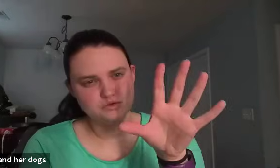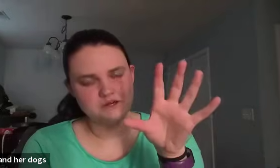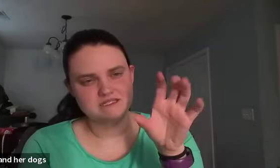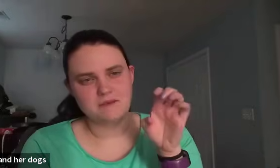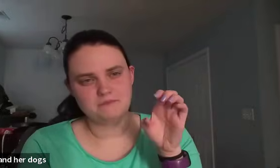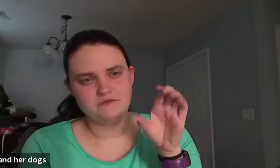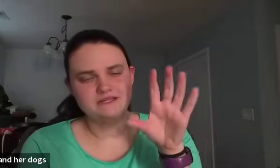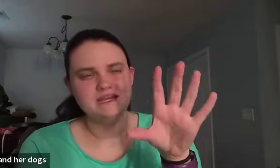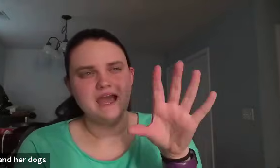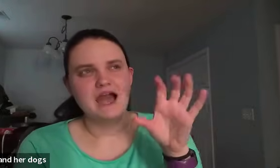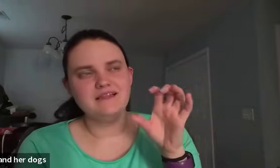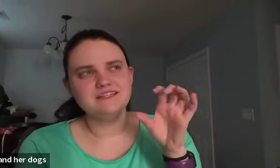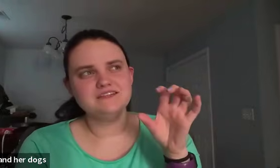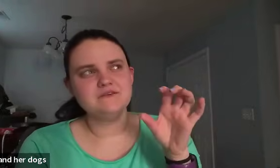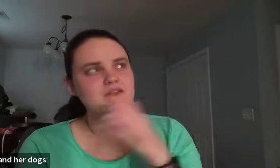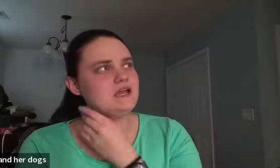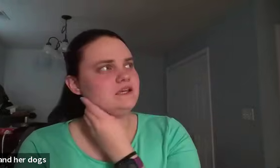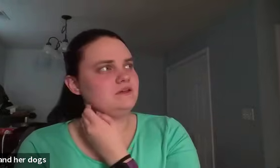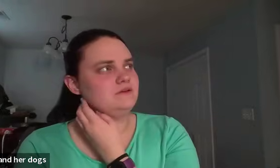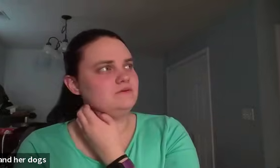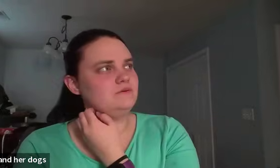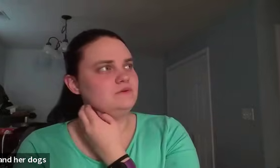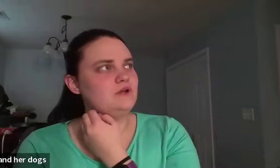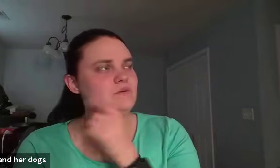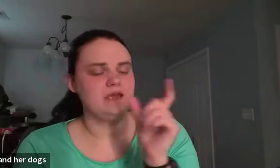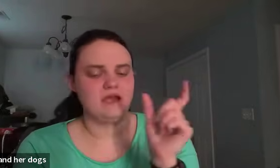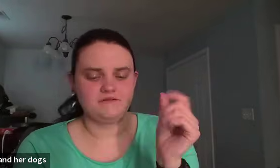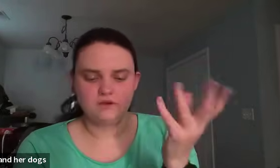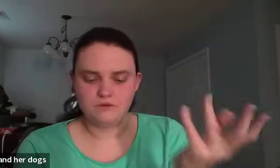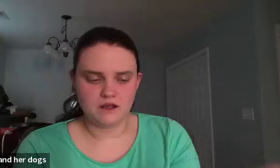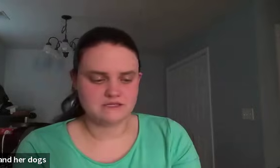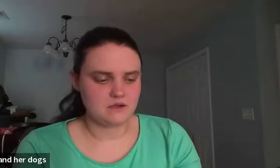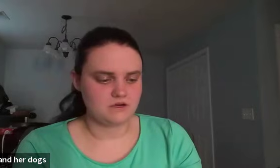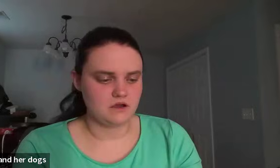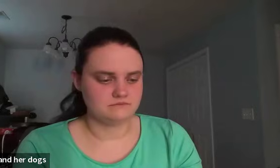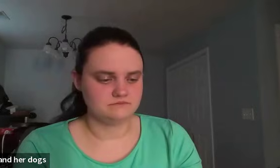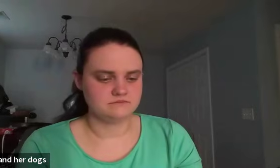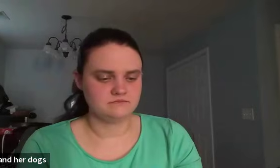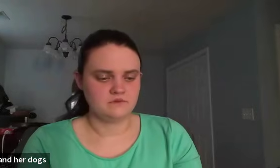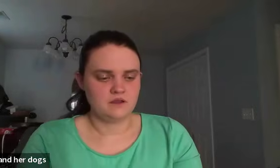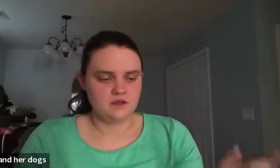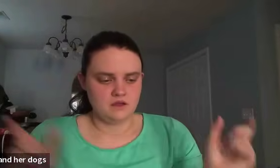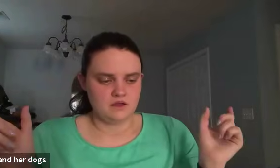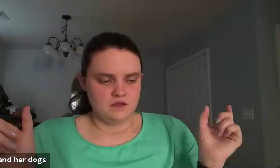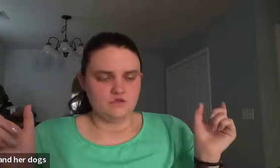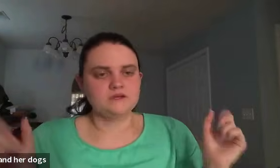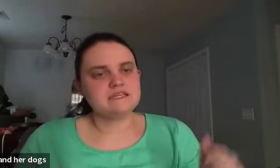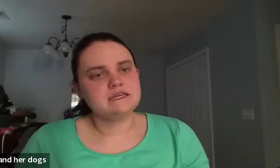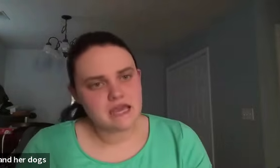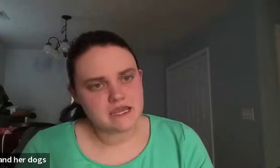natural where it's not perfect. I like to think of it like you know where we have, oh, why is that word gone? The words like